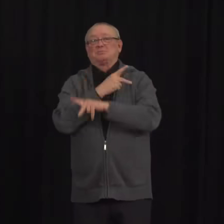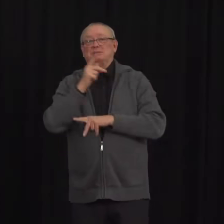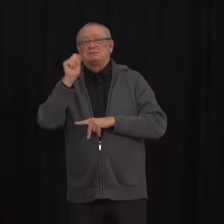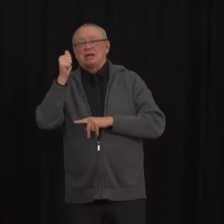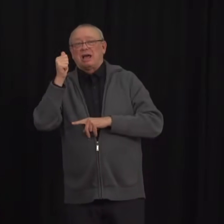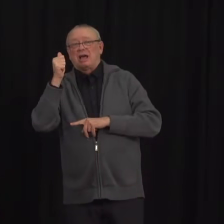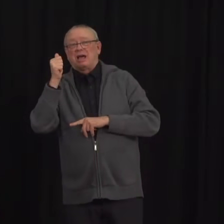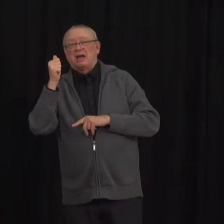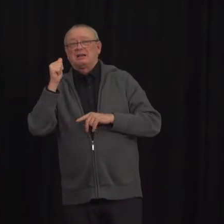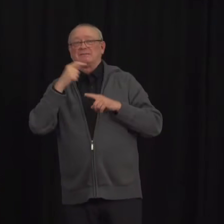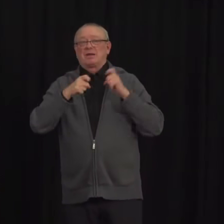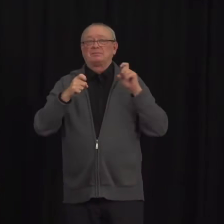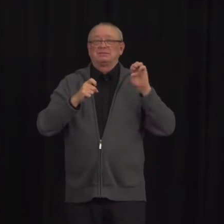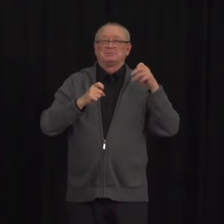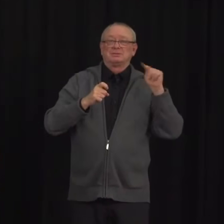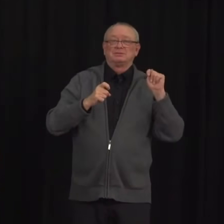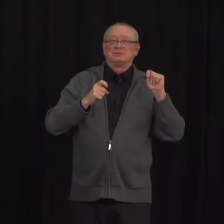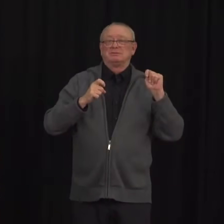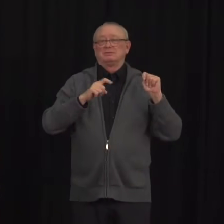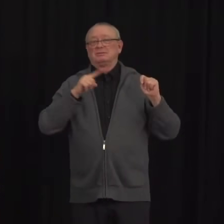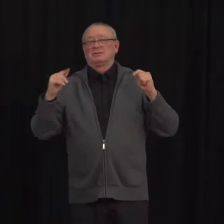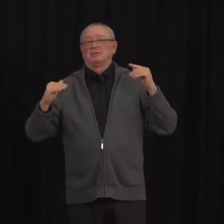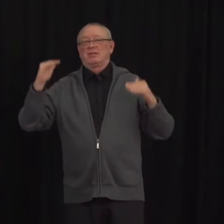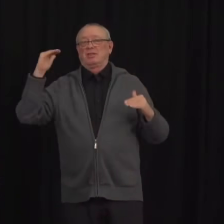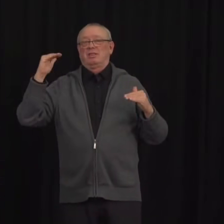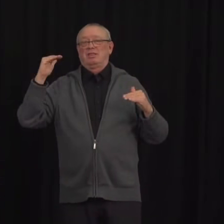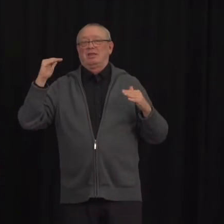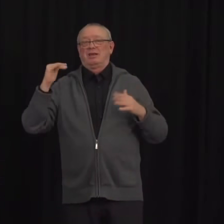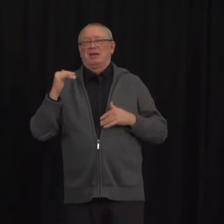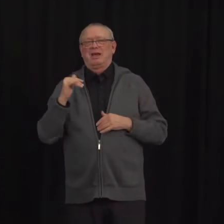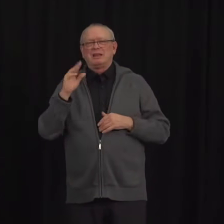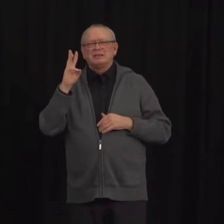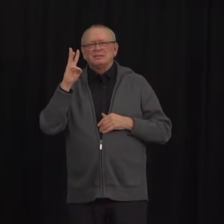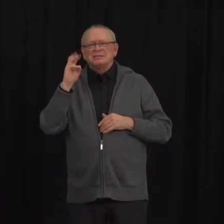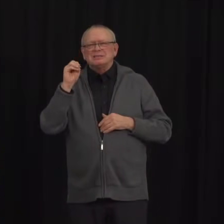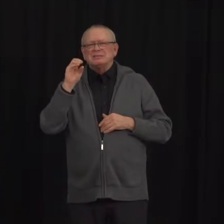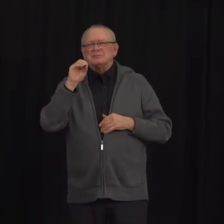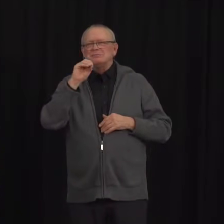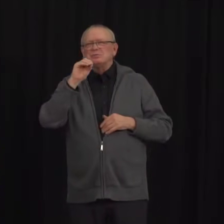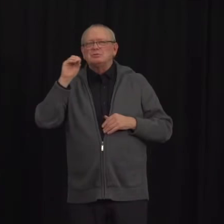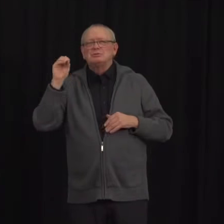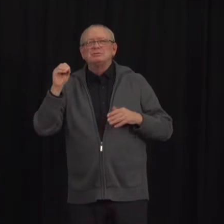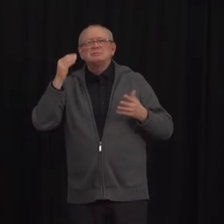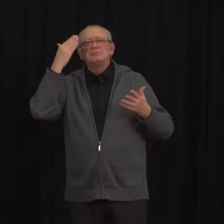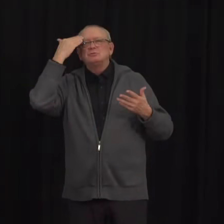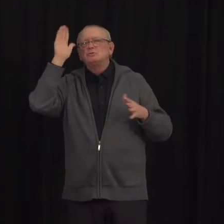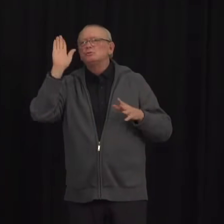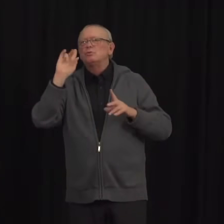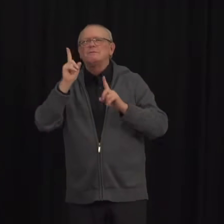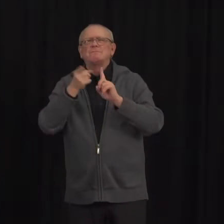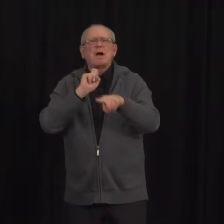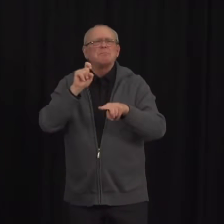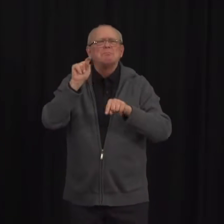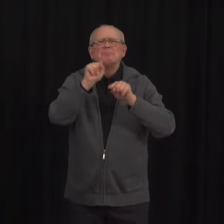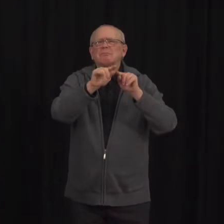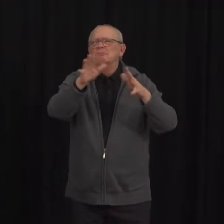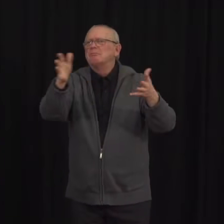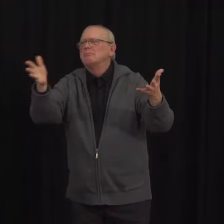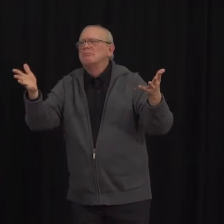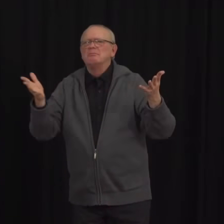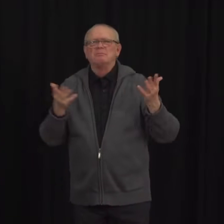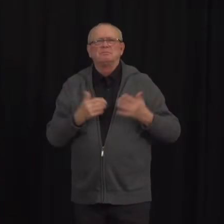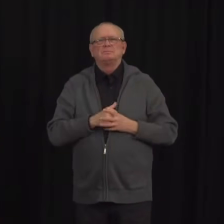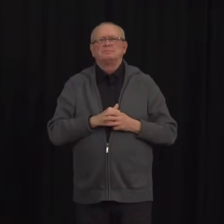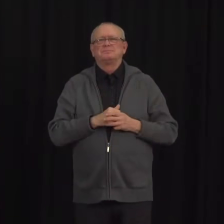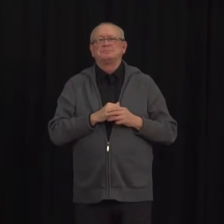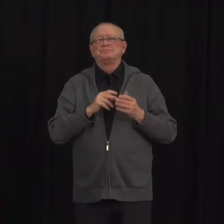about 60% of cases last time I checked had an unknown origin. Given that it's going to take a lot of time to